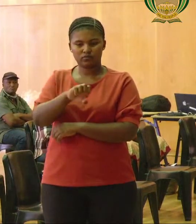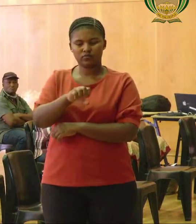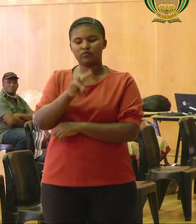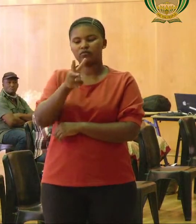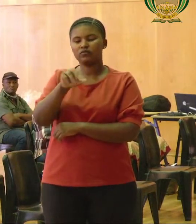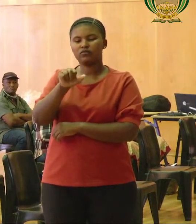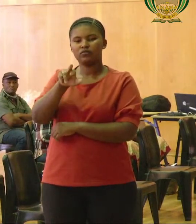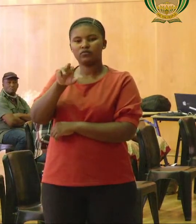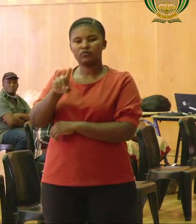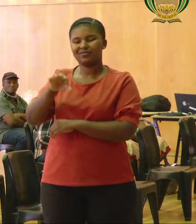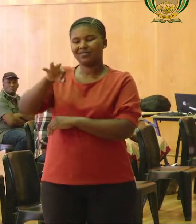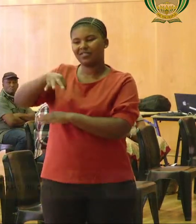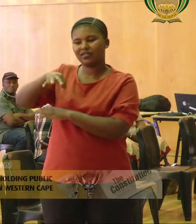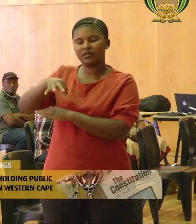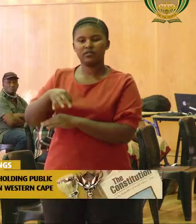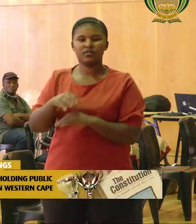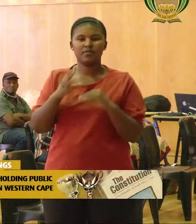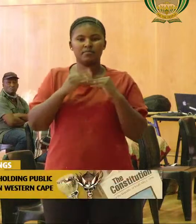imember EFF.